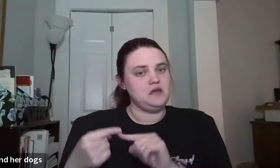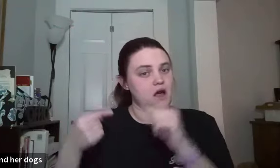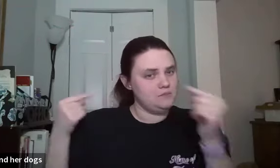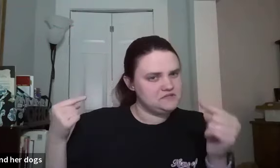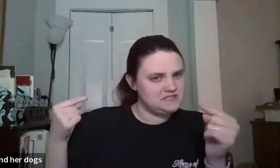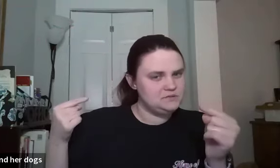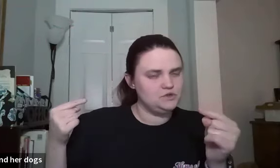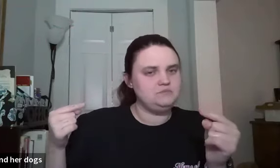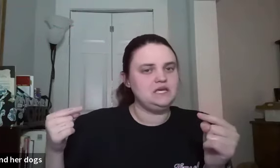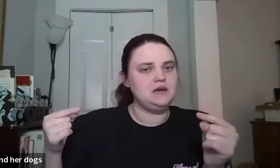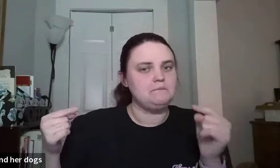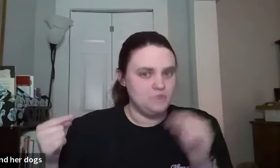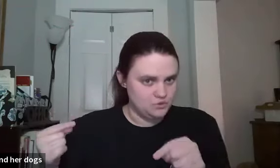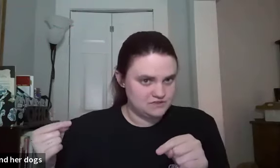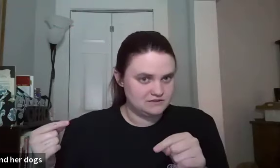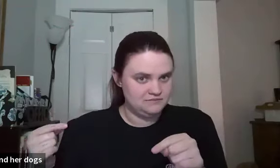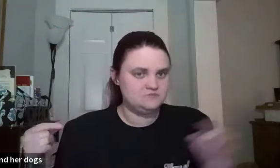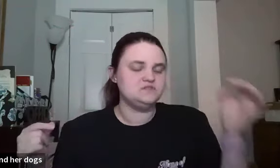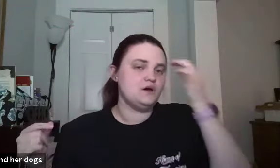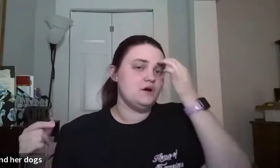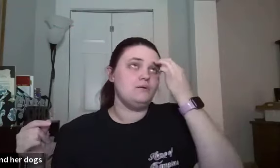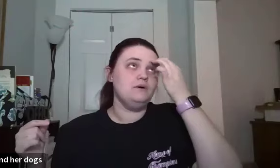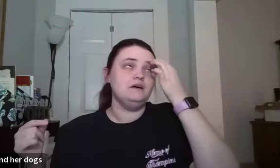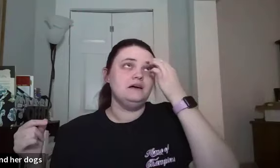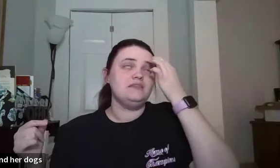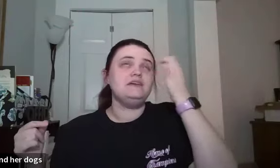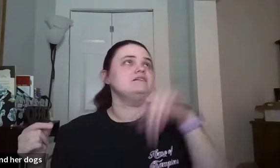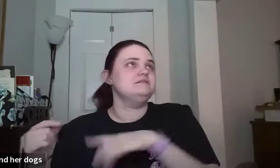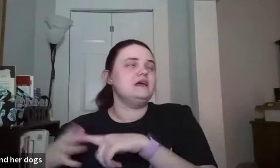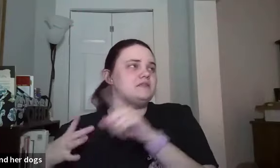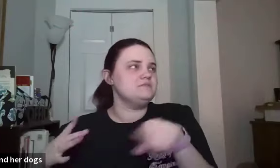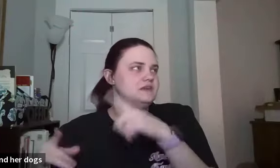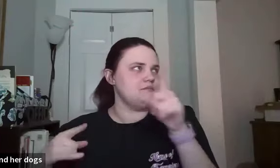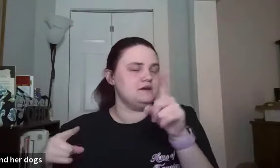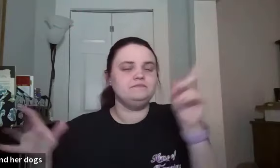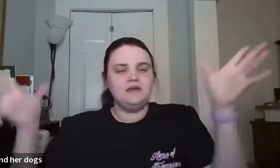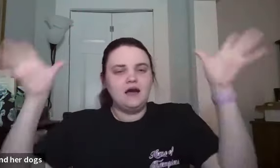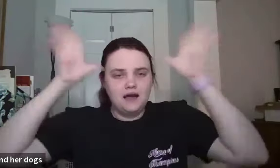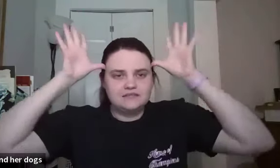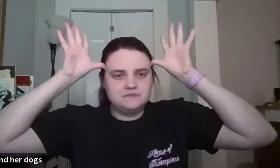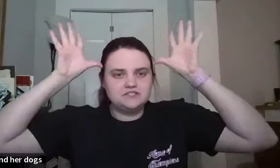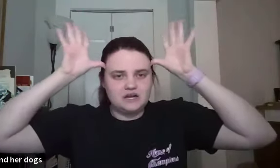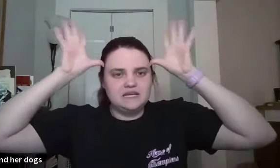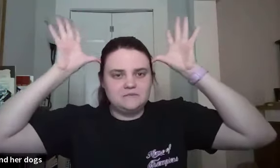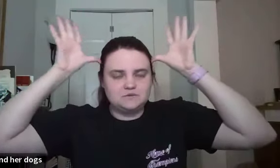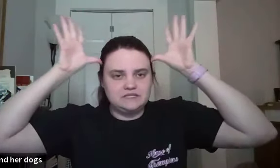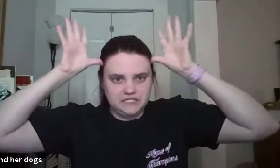the opposite would be moose. So think now that I'm thinking about it, I typically try to keep this one